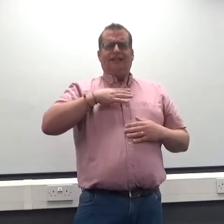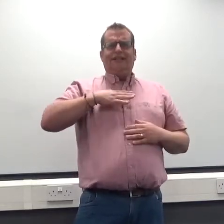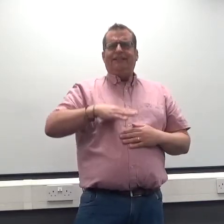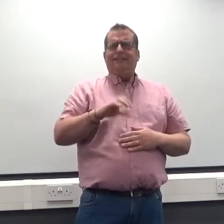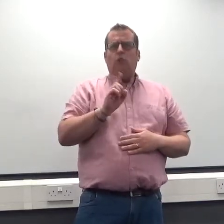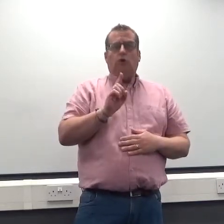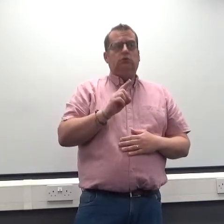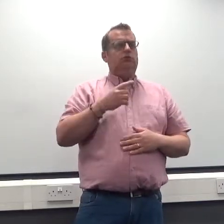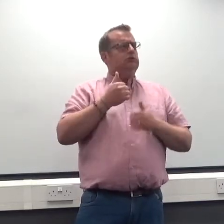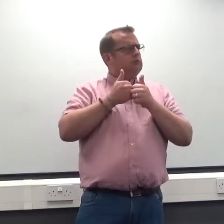exercise.